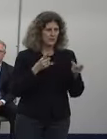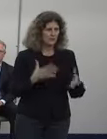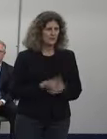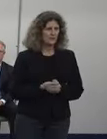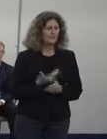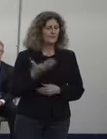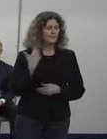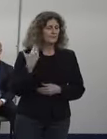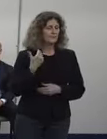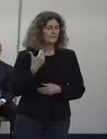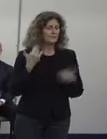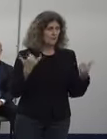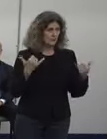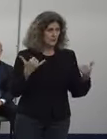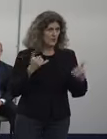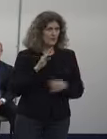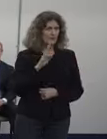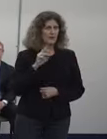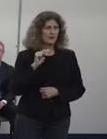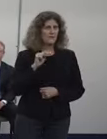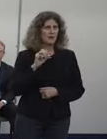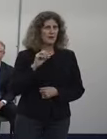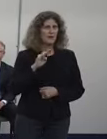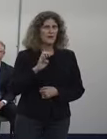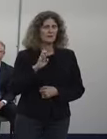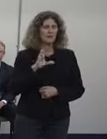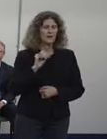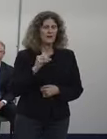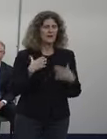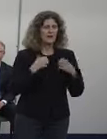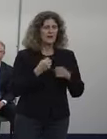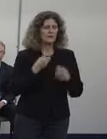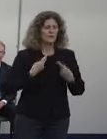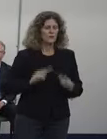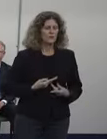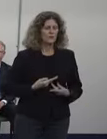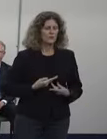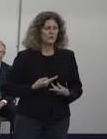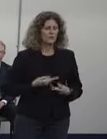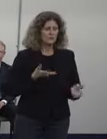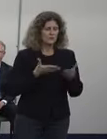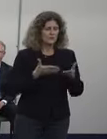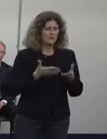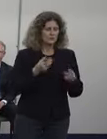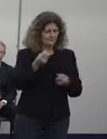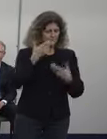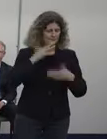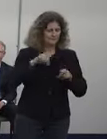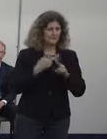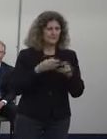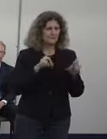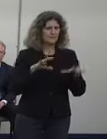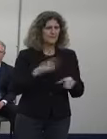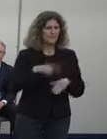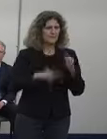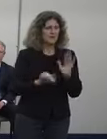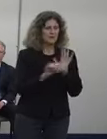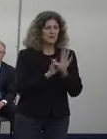Earlier today, Buncombe County Health and Human Services was notified of test results identifying the first known case